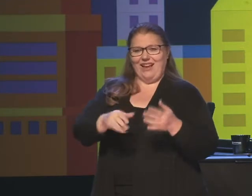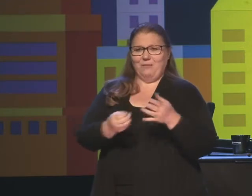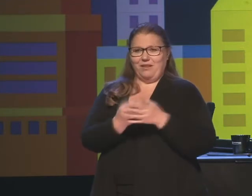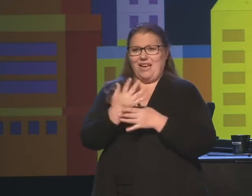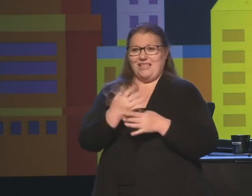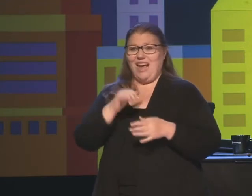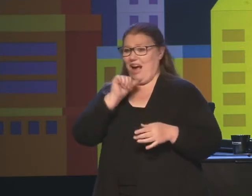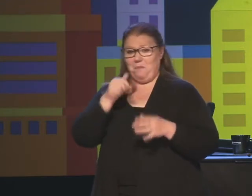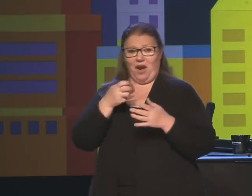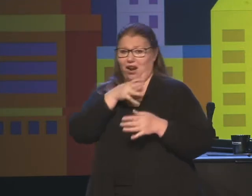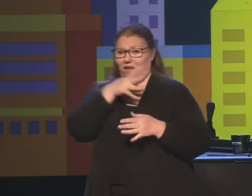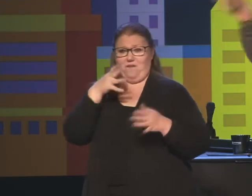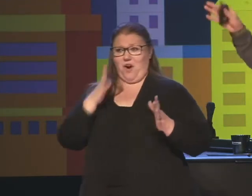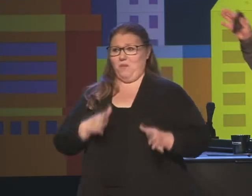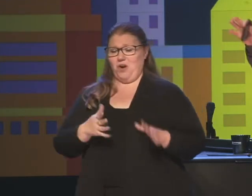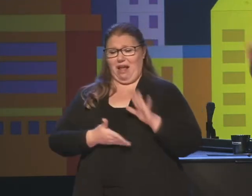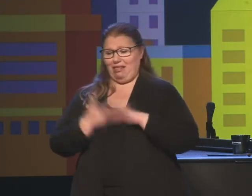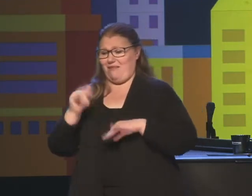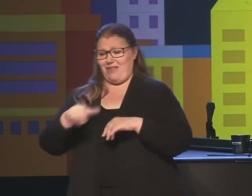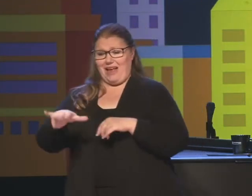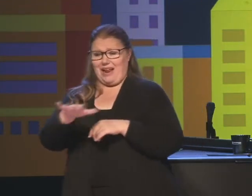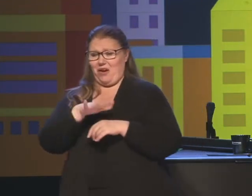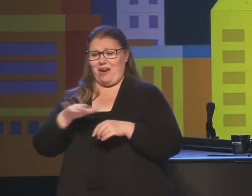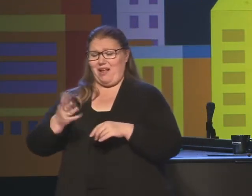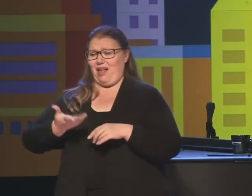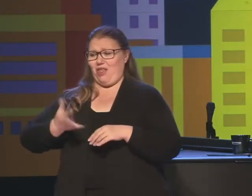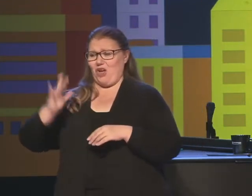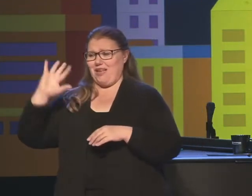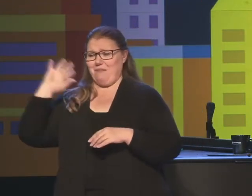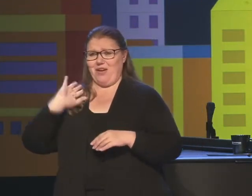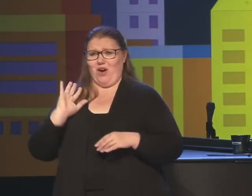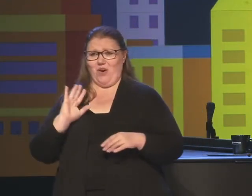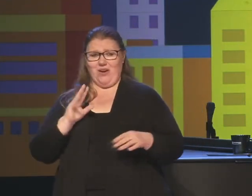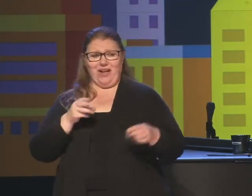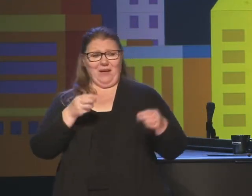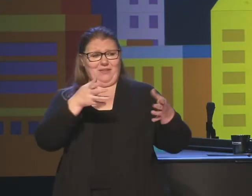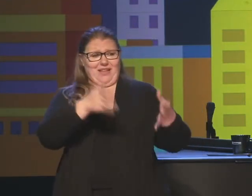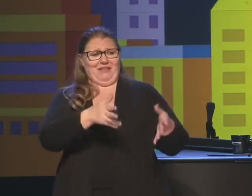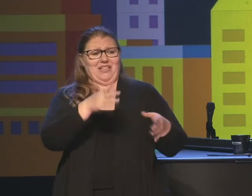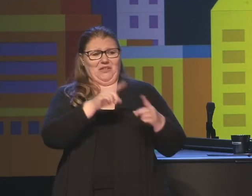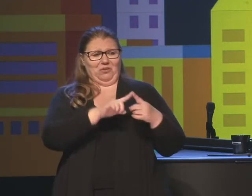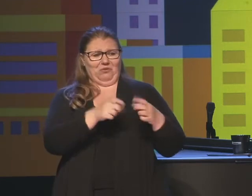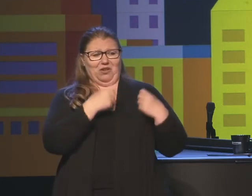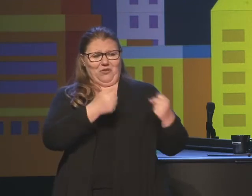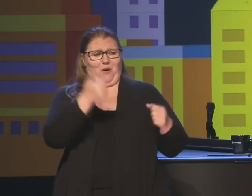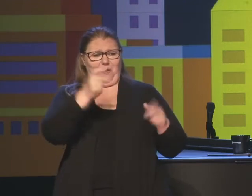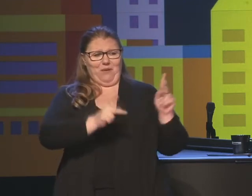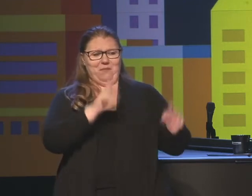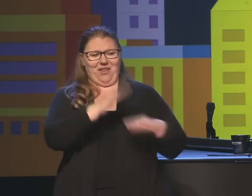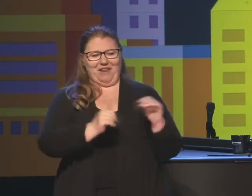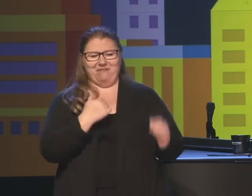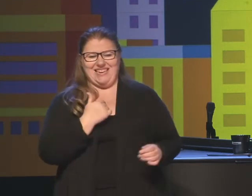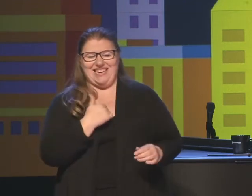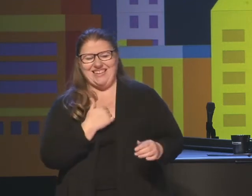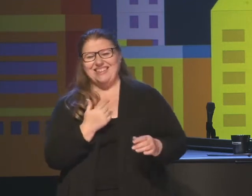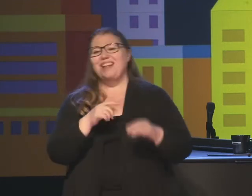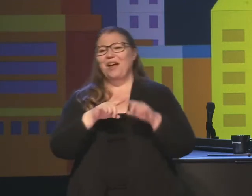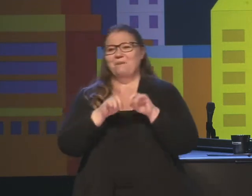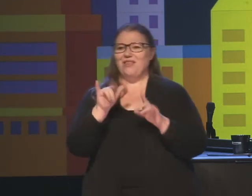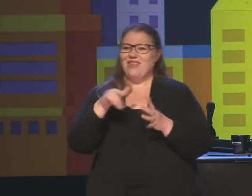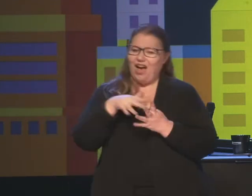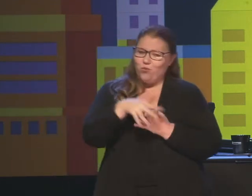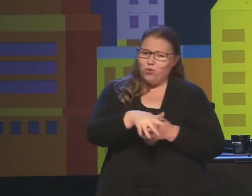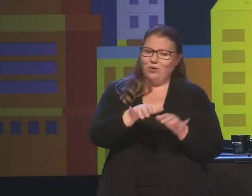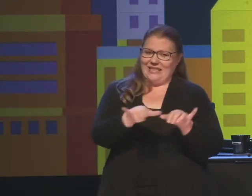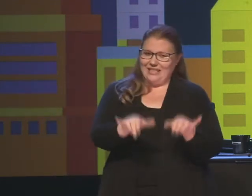I left that area a long time ago. I'm like, I'm leaving that up to much stronger people than me. But I know this, like that root